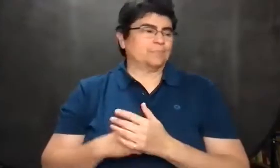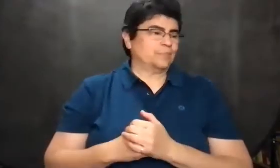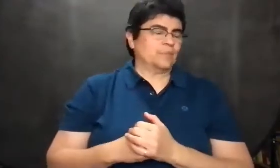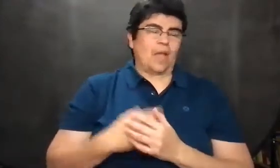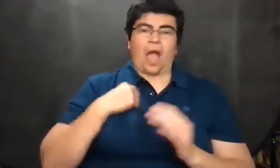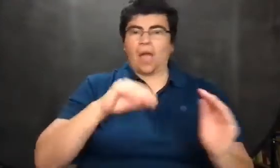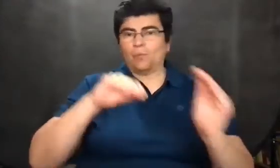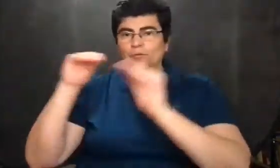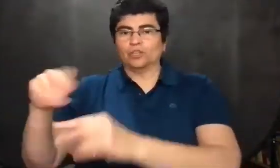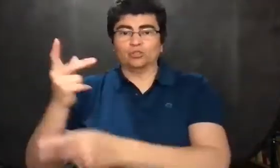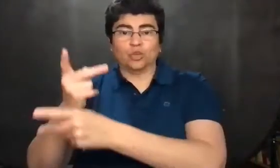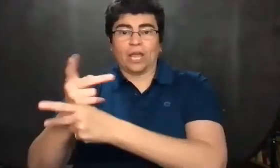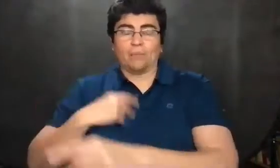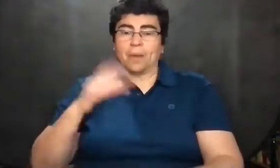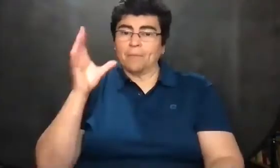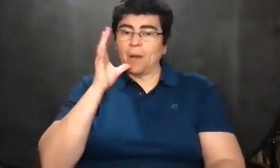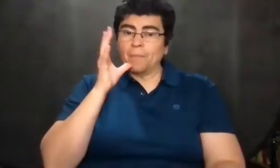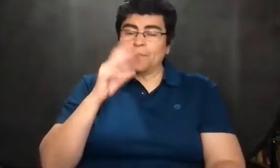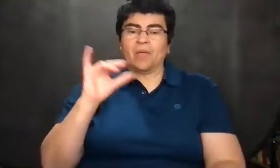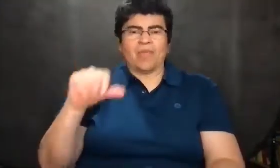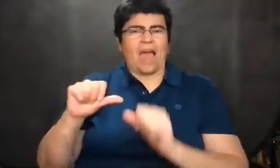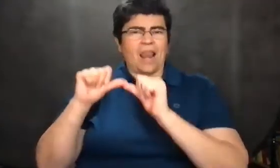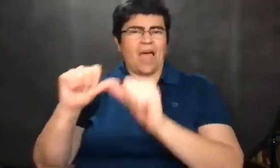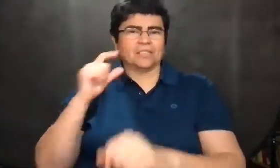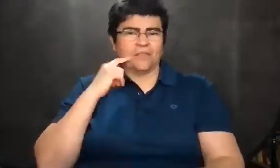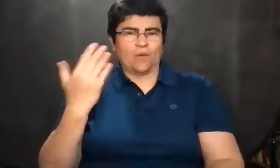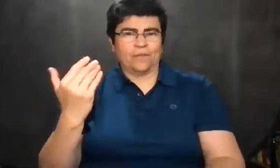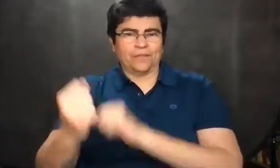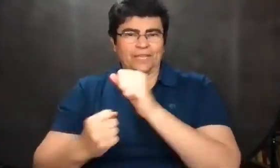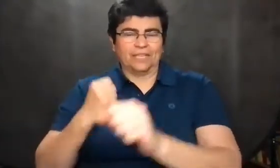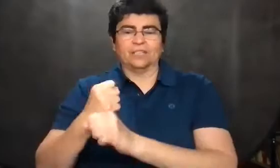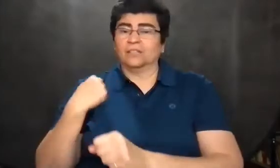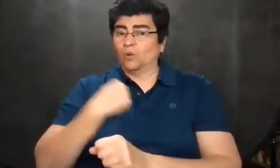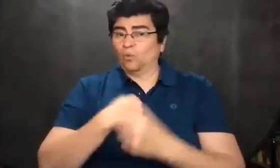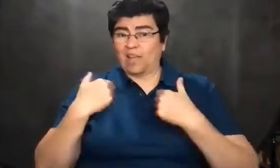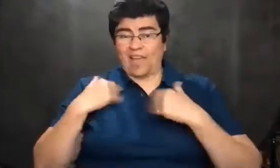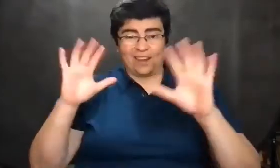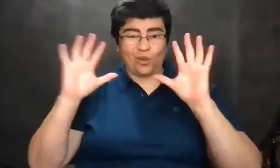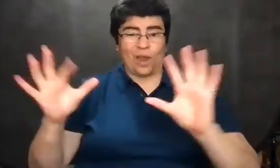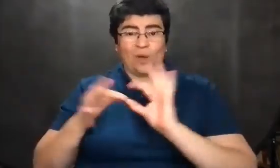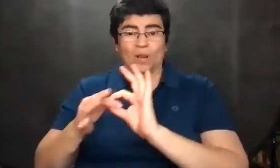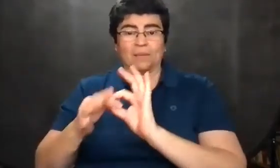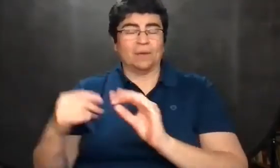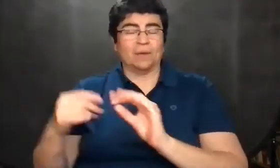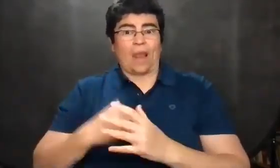took care of my mother. And that lasted for 15 years. And we had a great relationship. We had a lot of fun. My